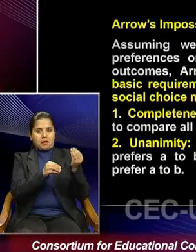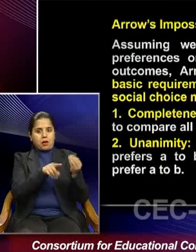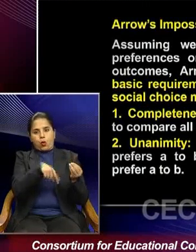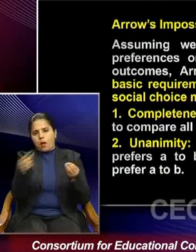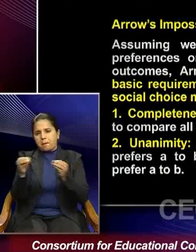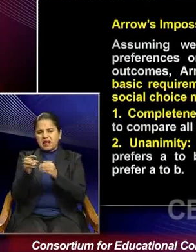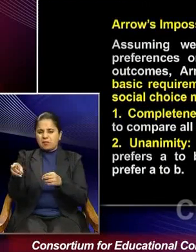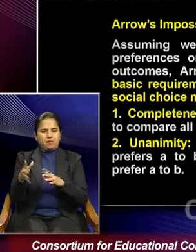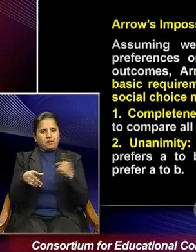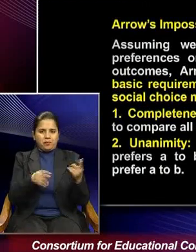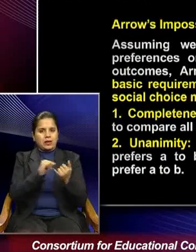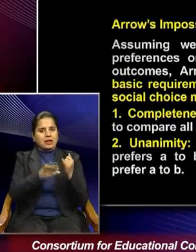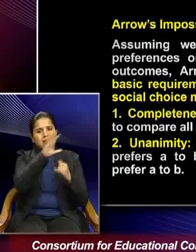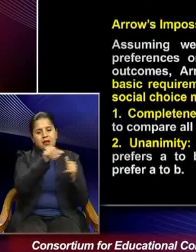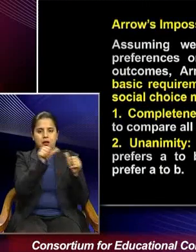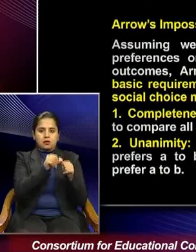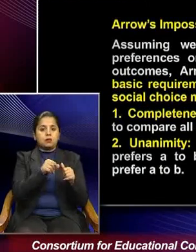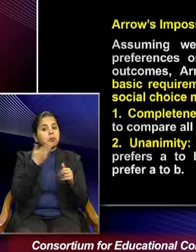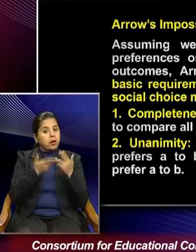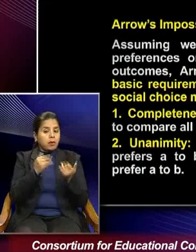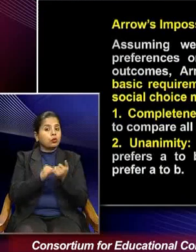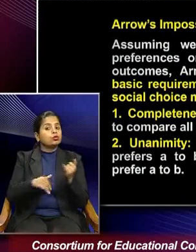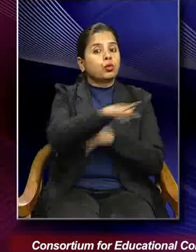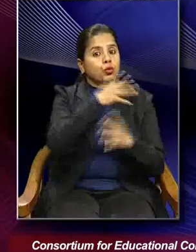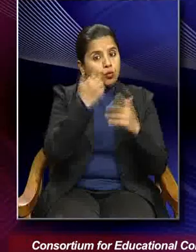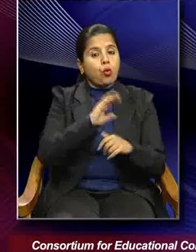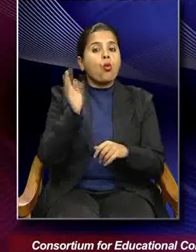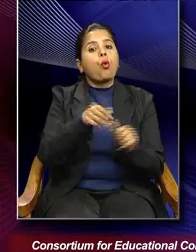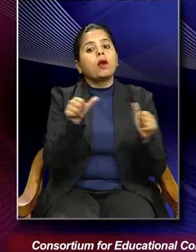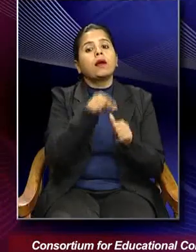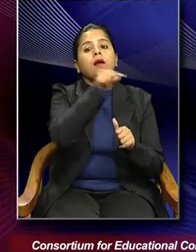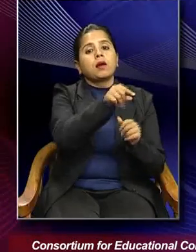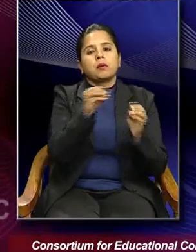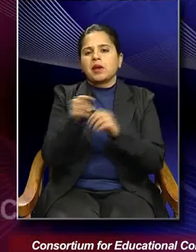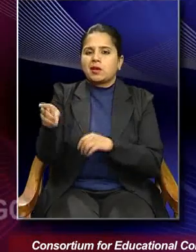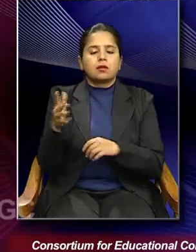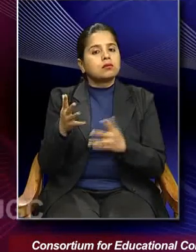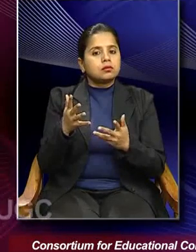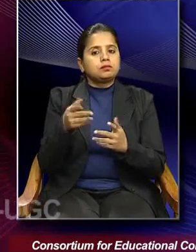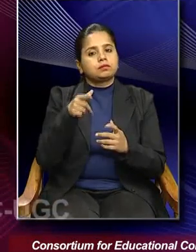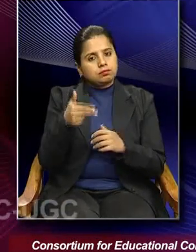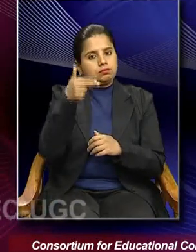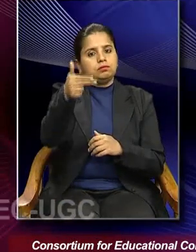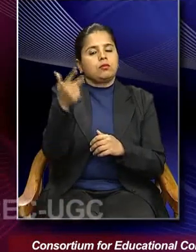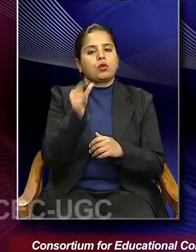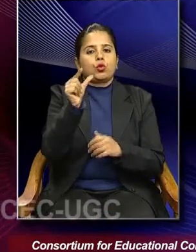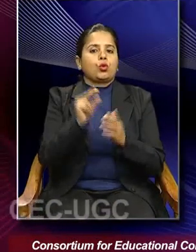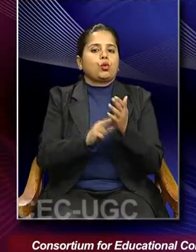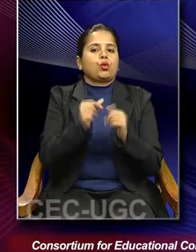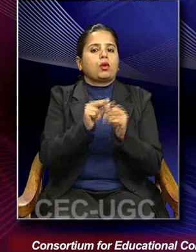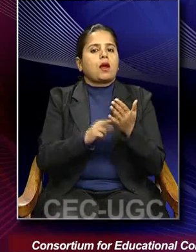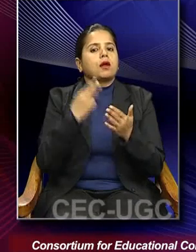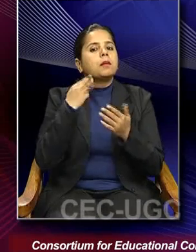B, then the whole society should also be preferring A to B. That is called as unanimity.